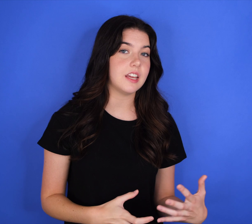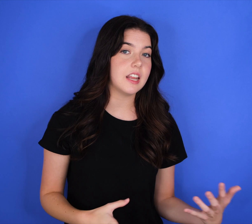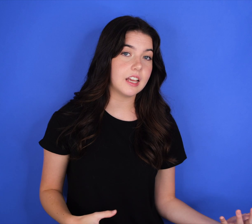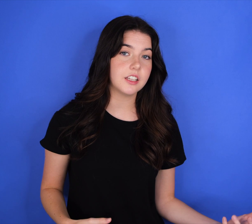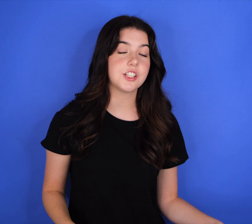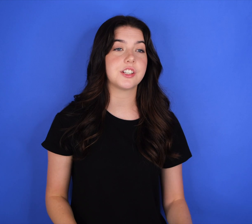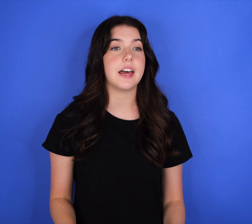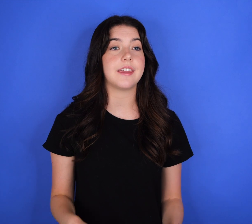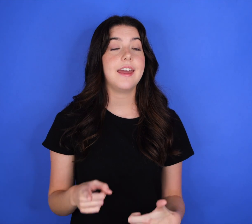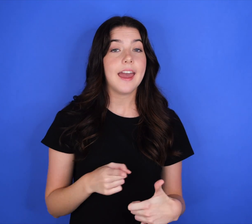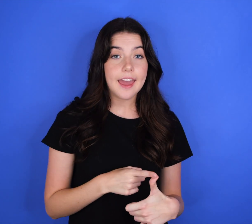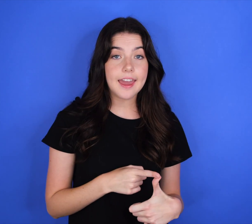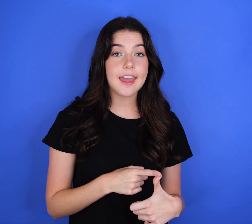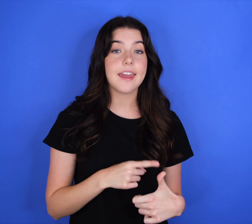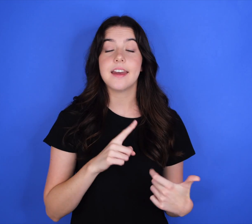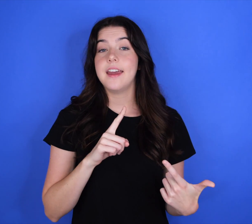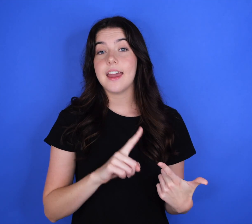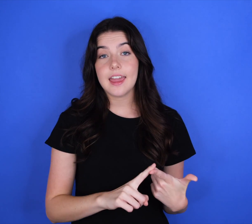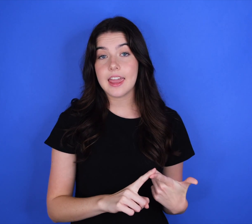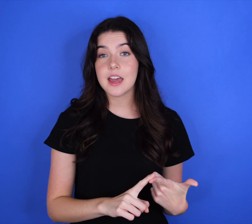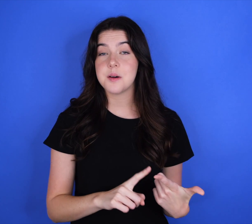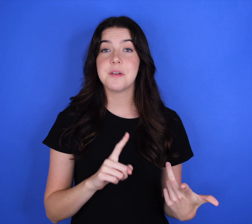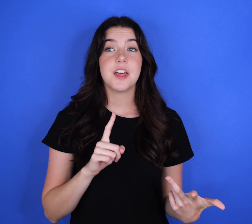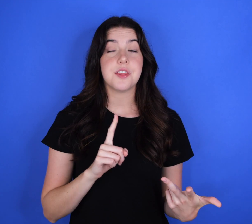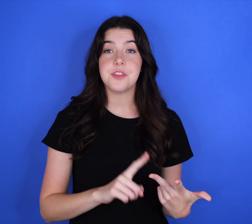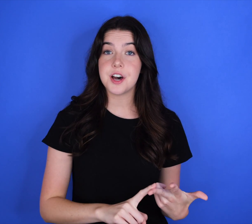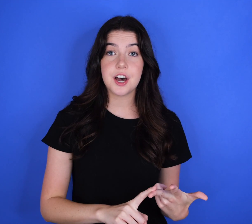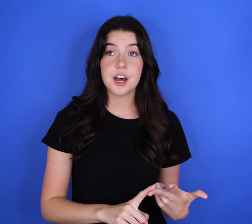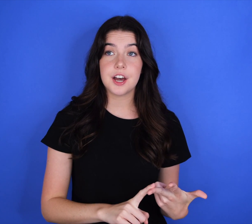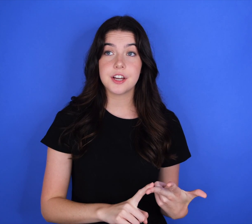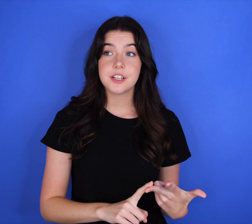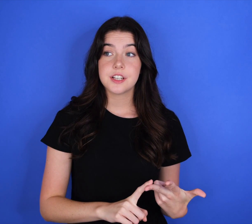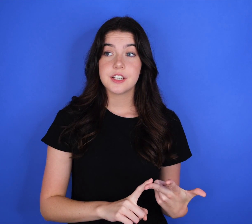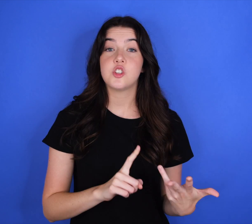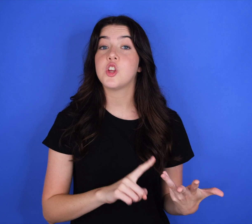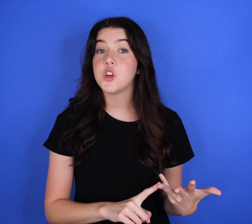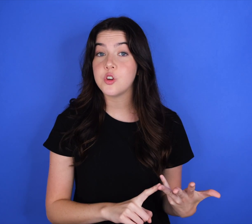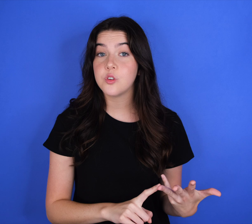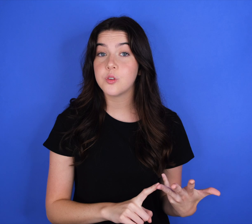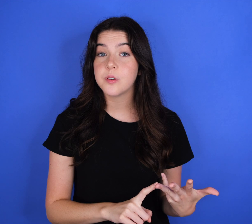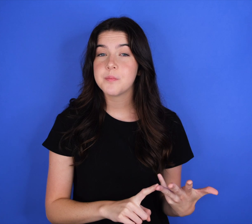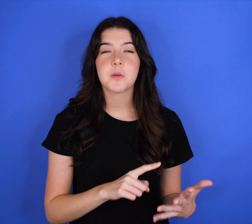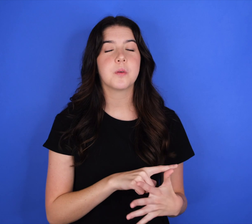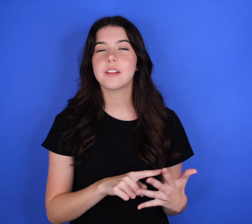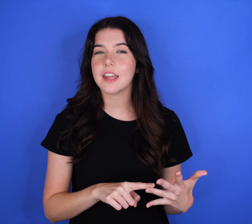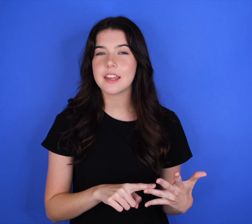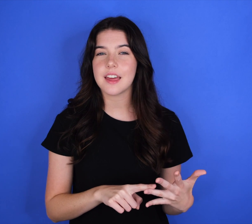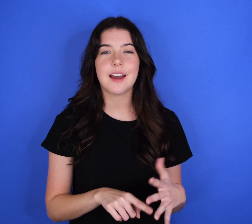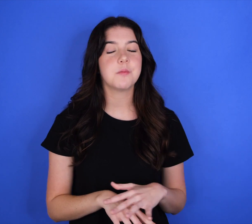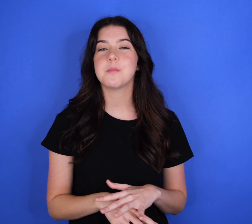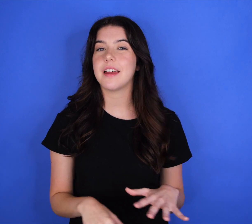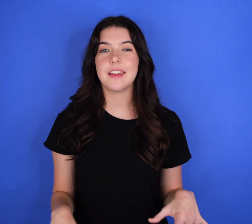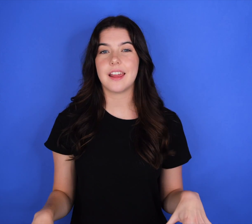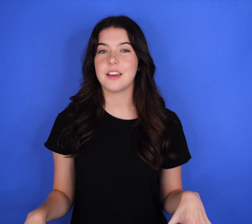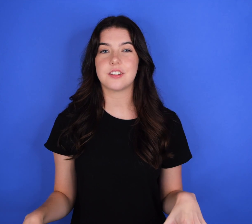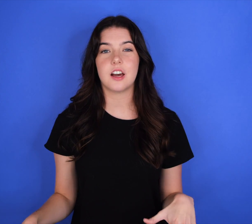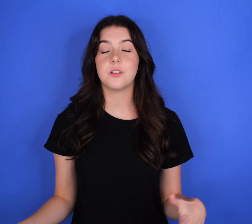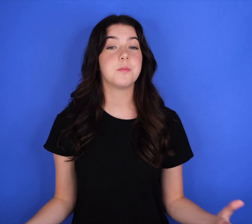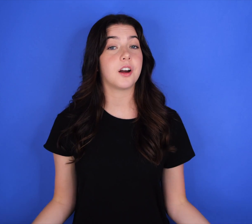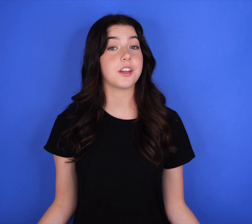in English like a, am, the, to. Words like that in ASL aren't